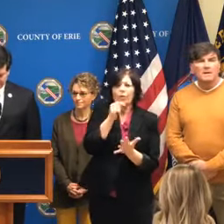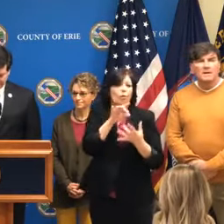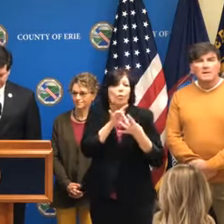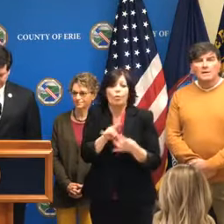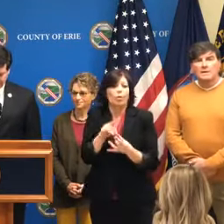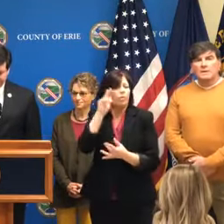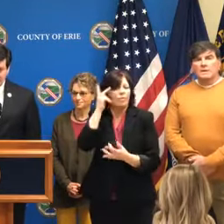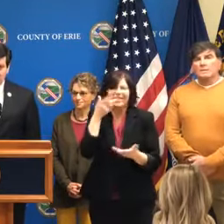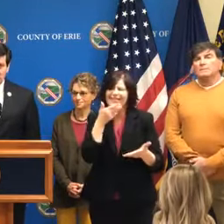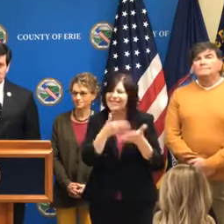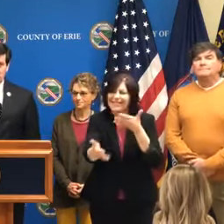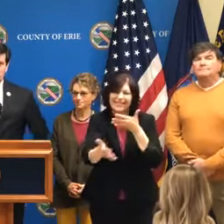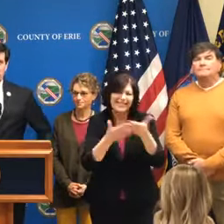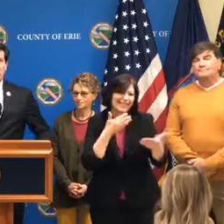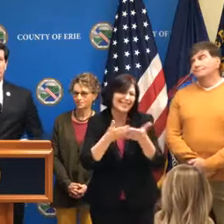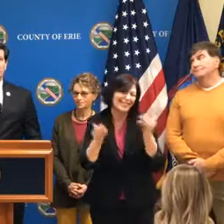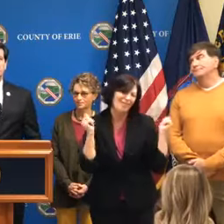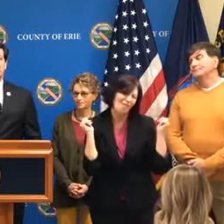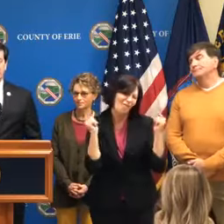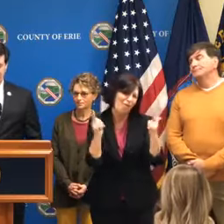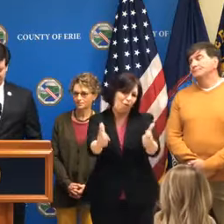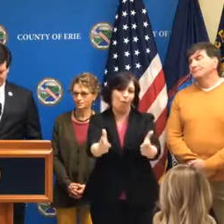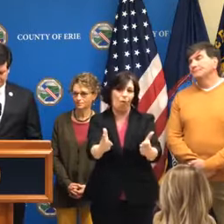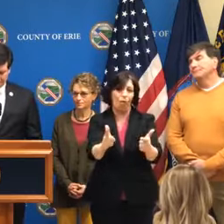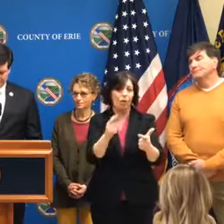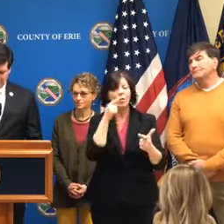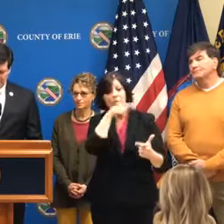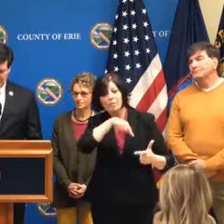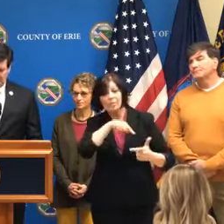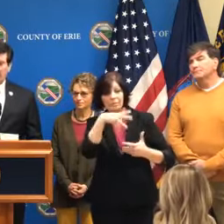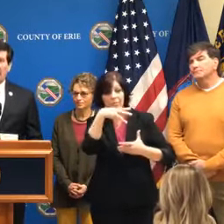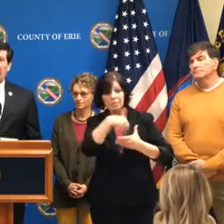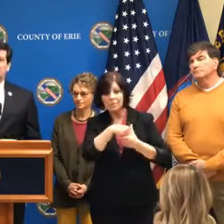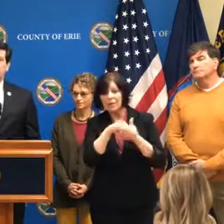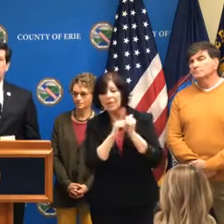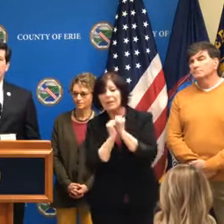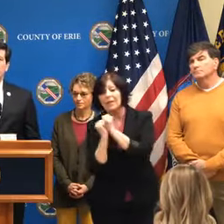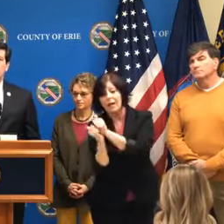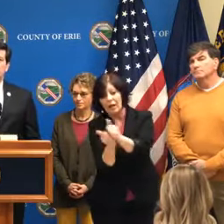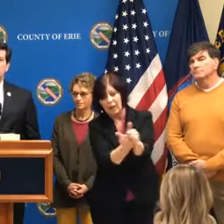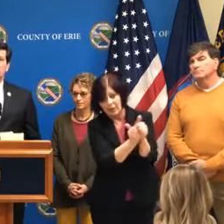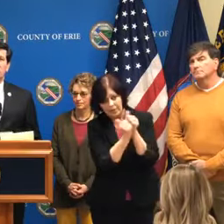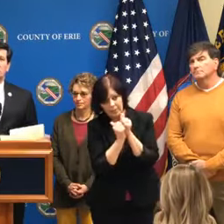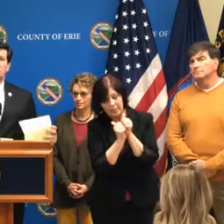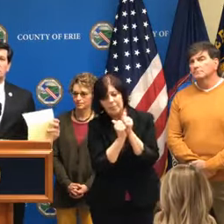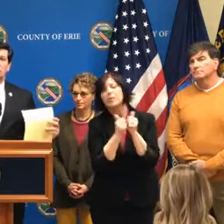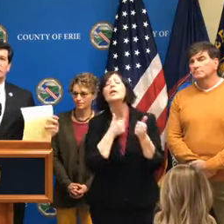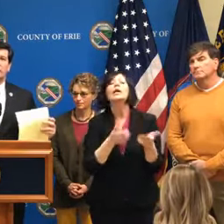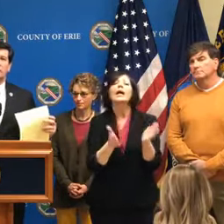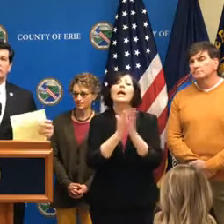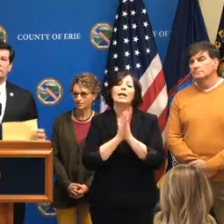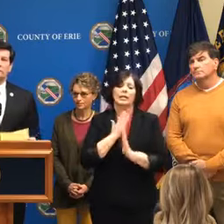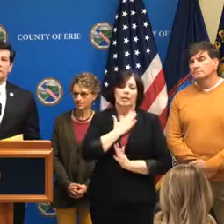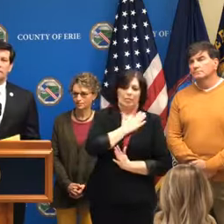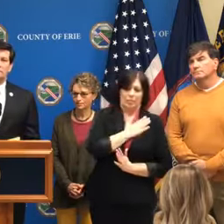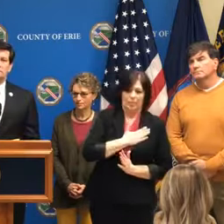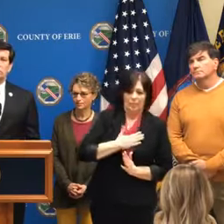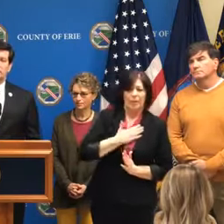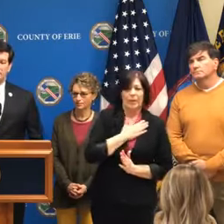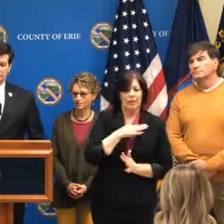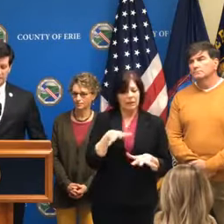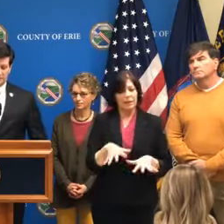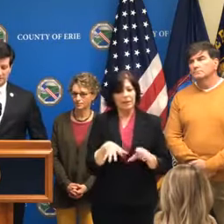affiliation. Folks, we are all in this together. I ask for everyone to take what we are going through at